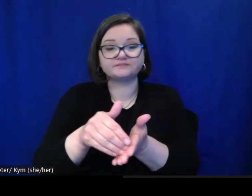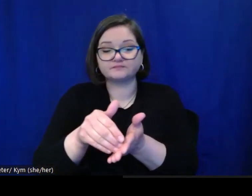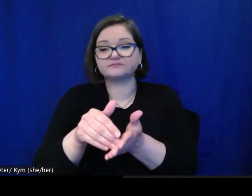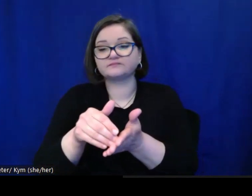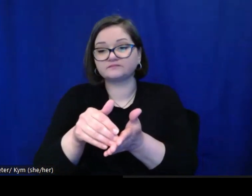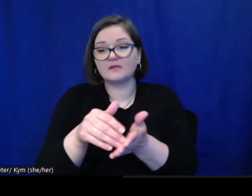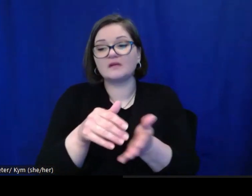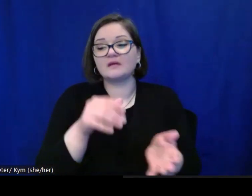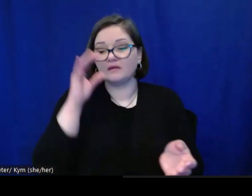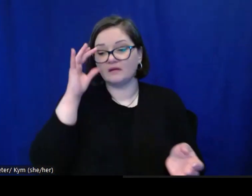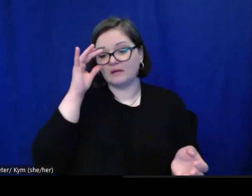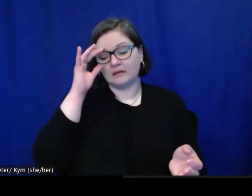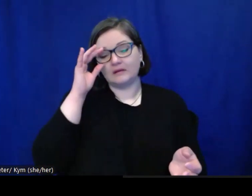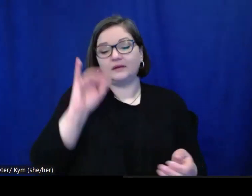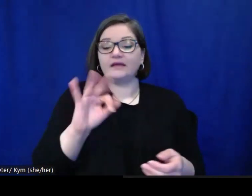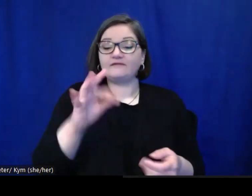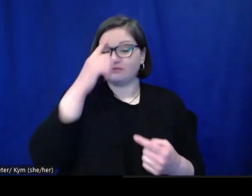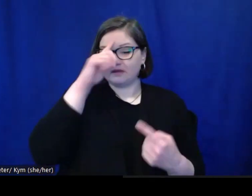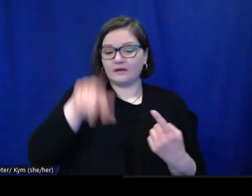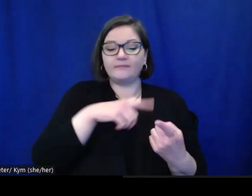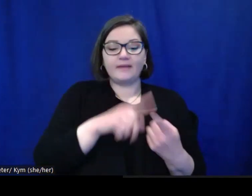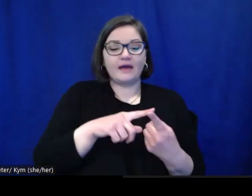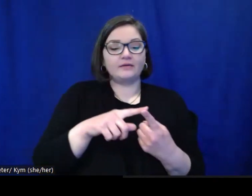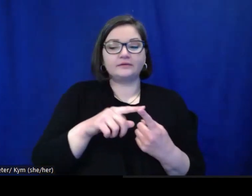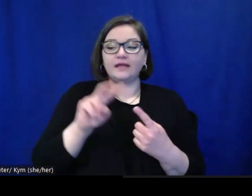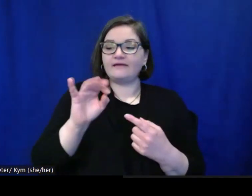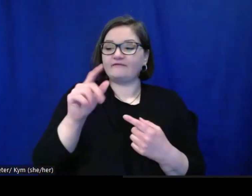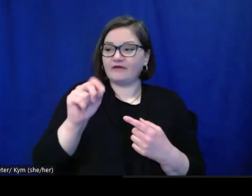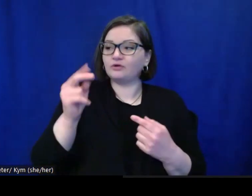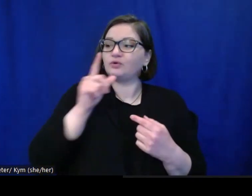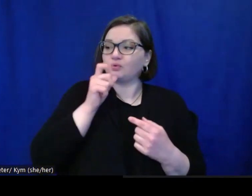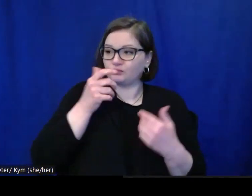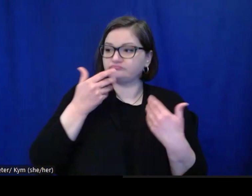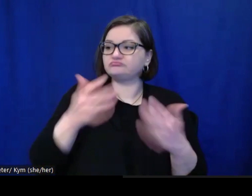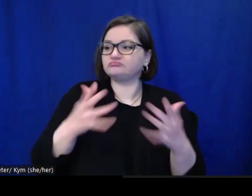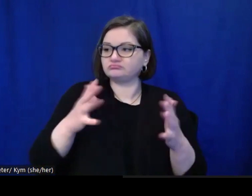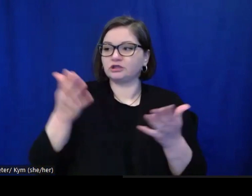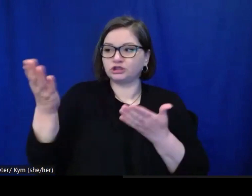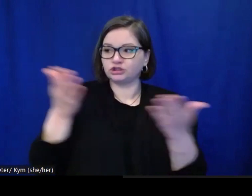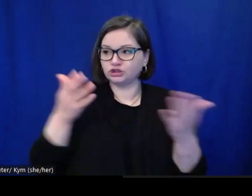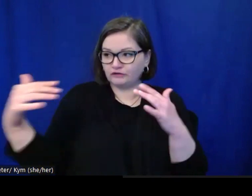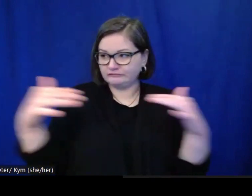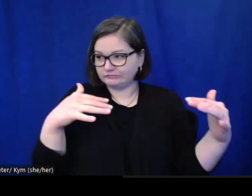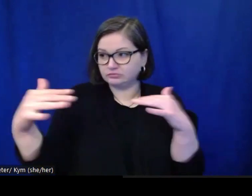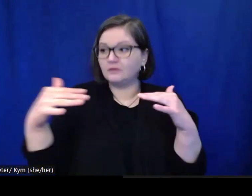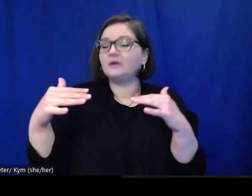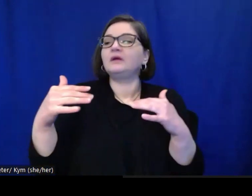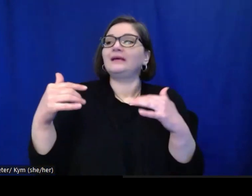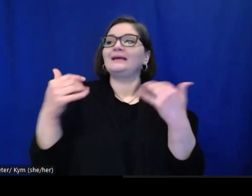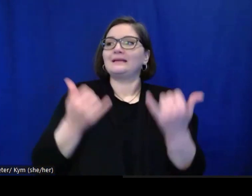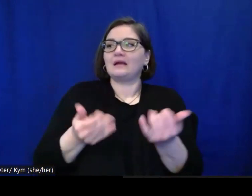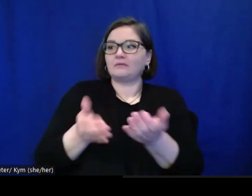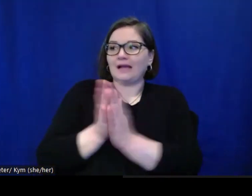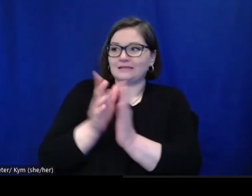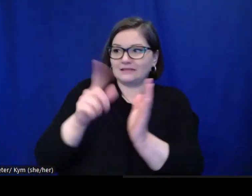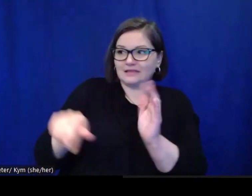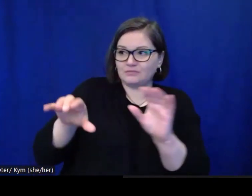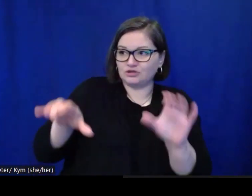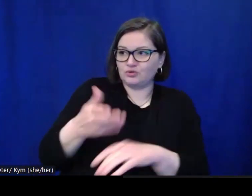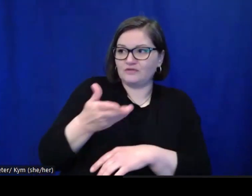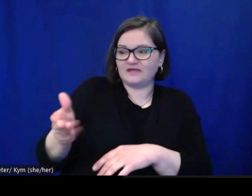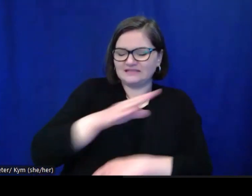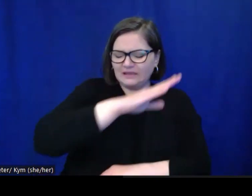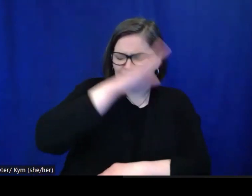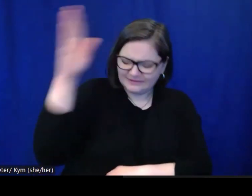If you think about a veteran who has served in combat and they are being asked to possibly do things that they would never do